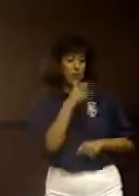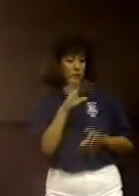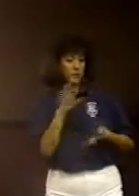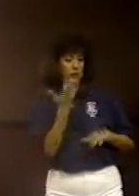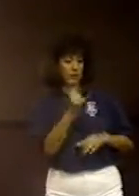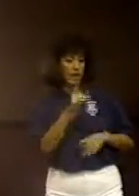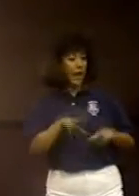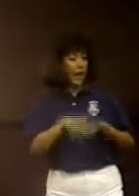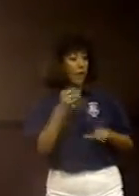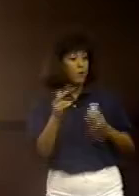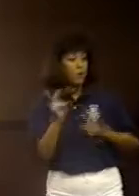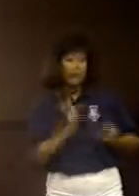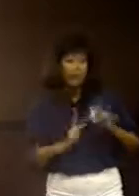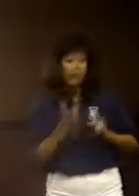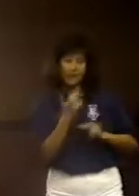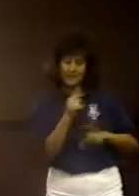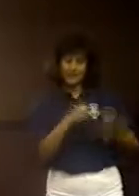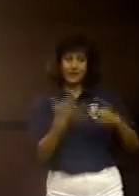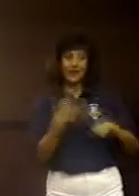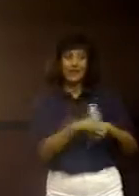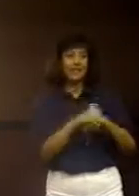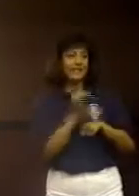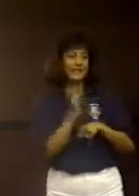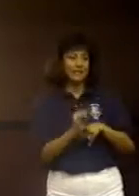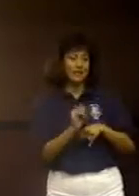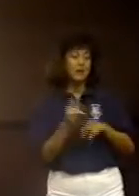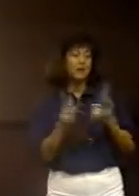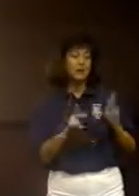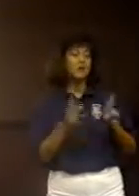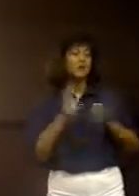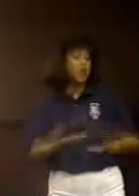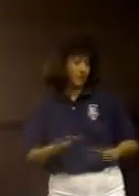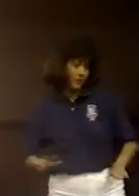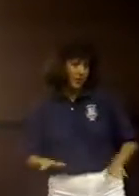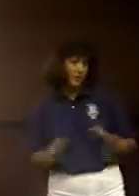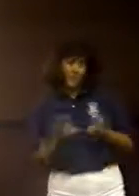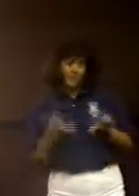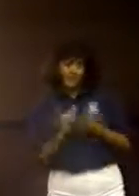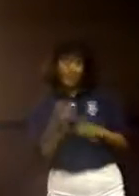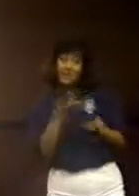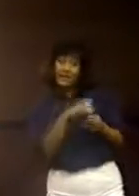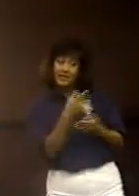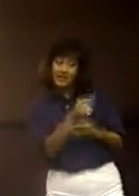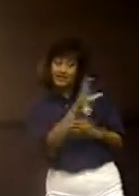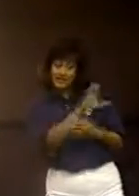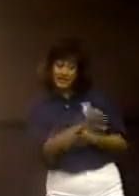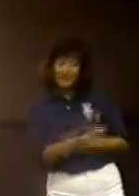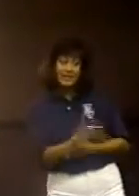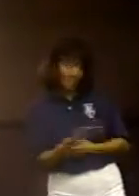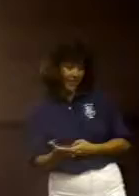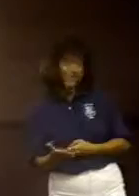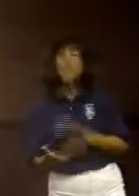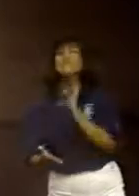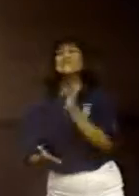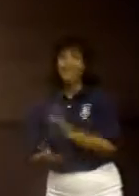they outperform? The signed English people, children. So does that fit the CCC thing?